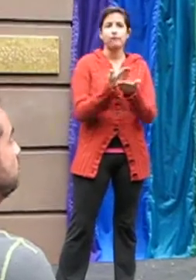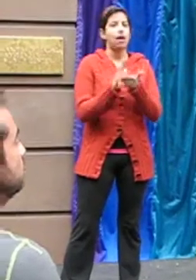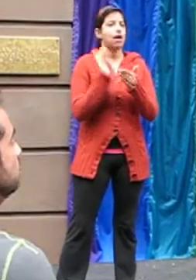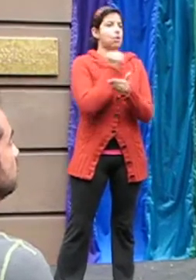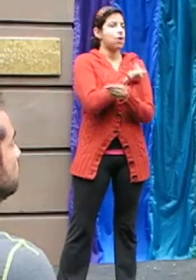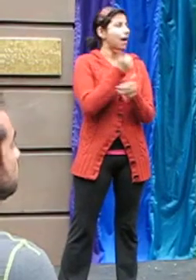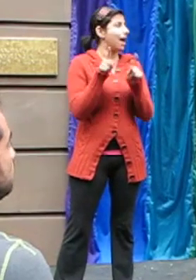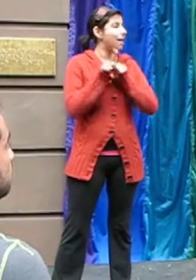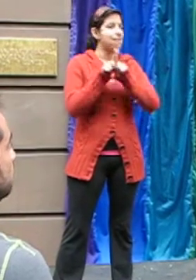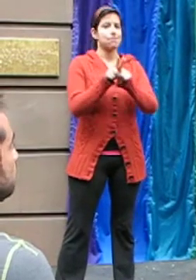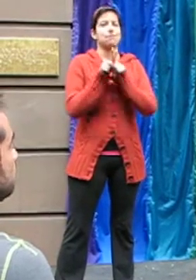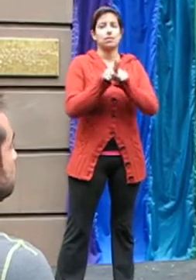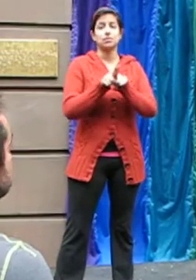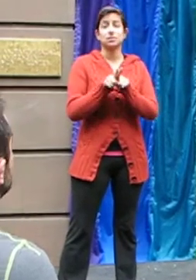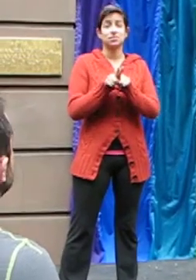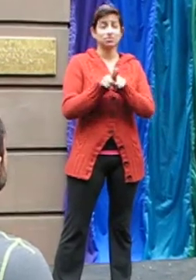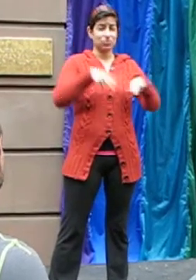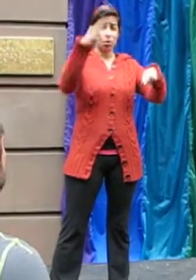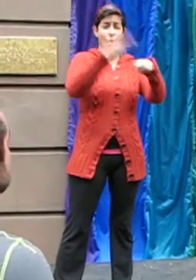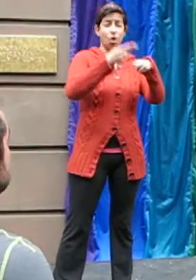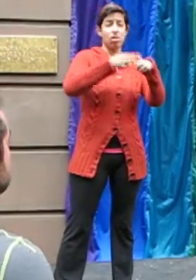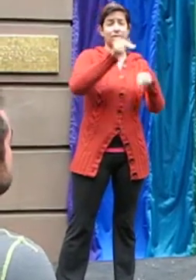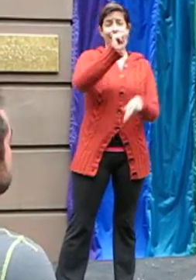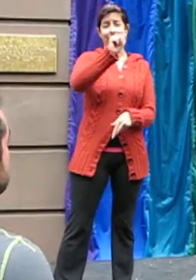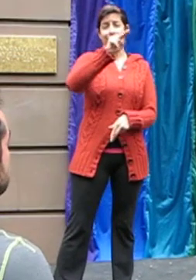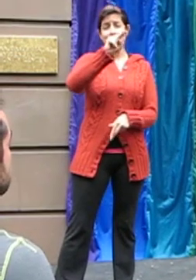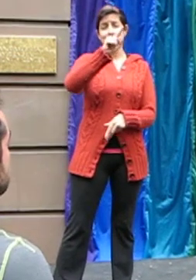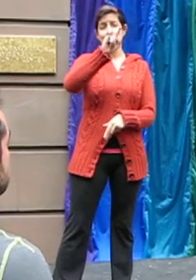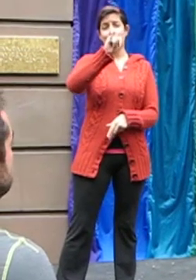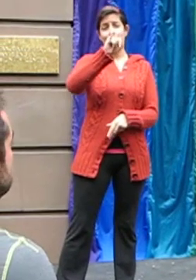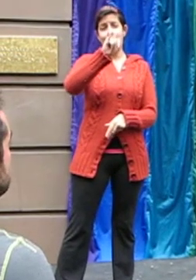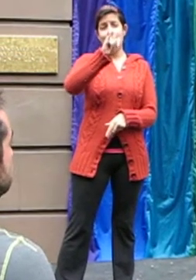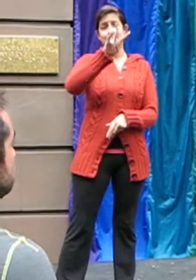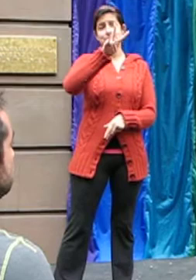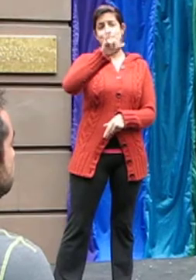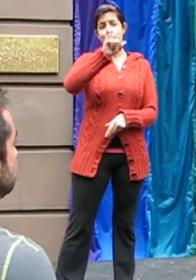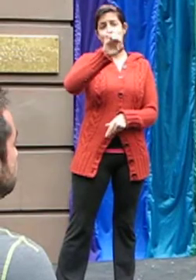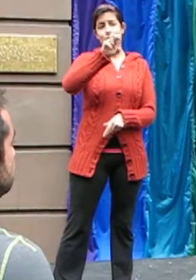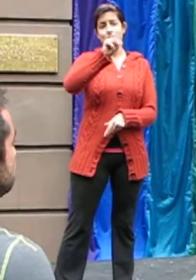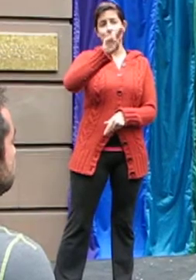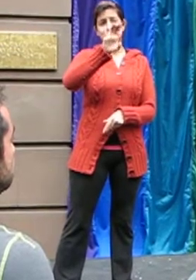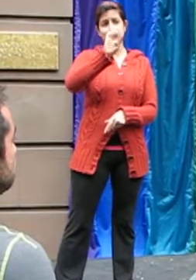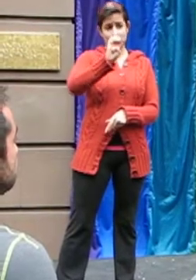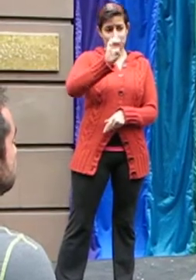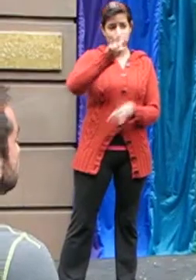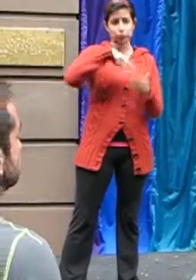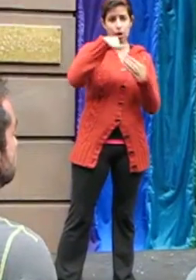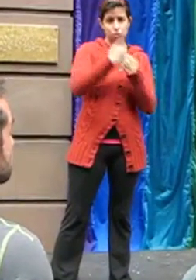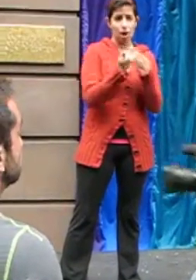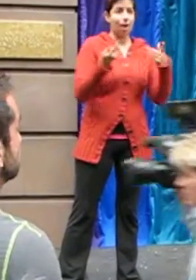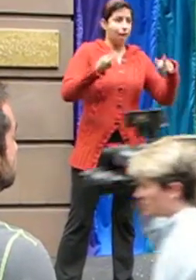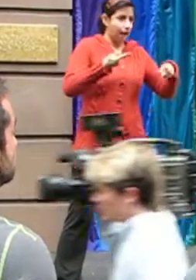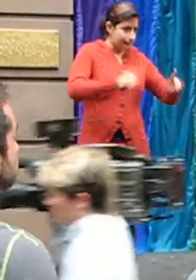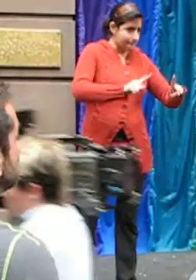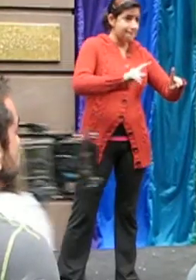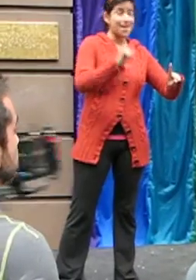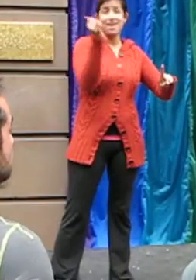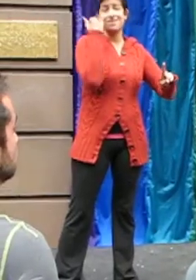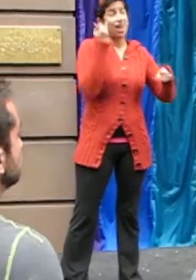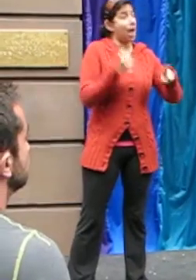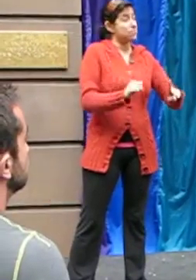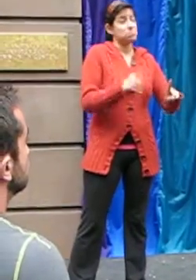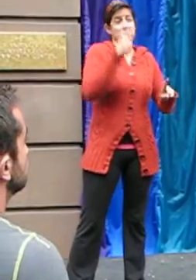is call the Anti-Violence Project if you see violence happening that is hate violence based on any type of